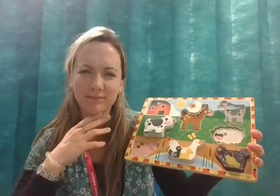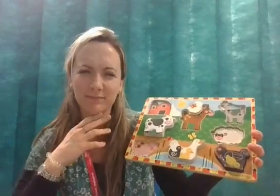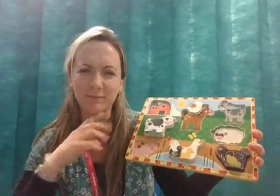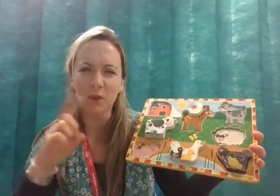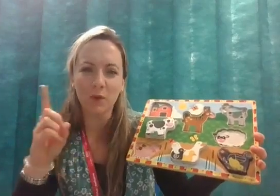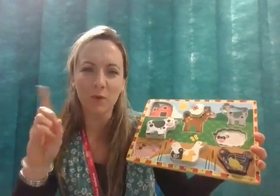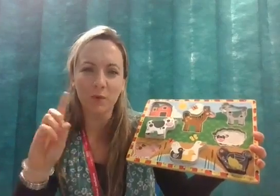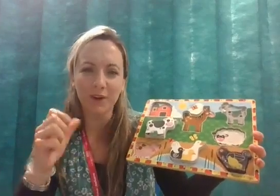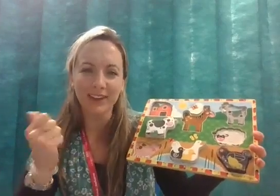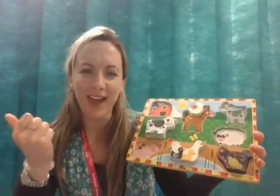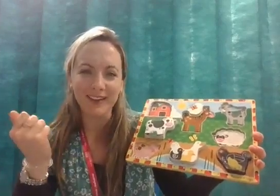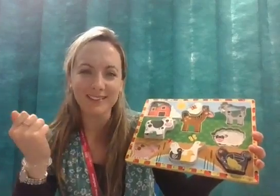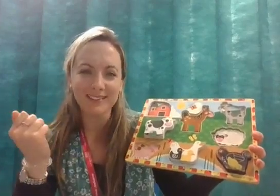Go. What next?